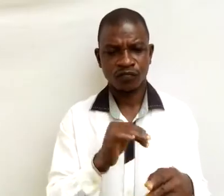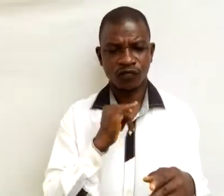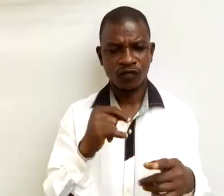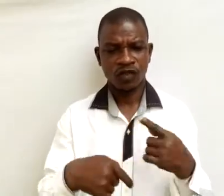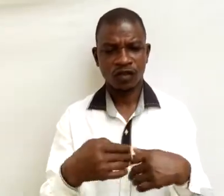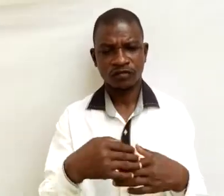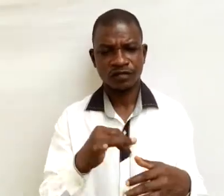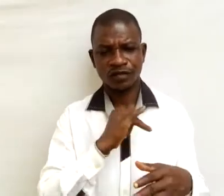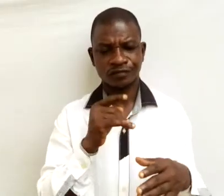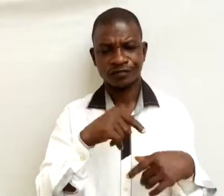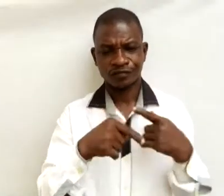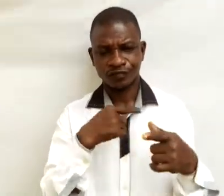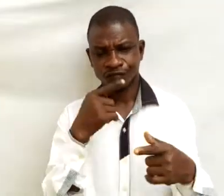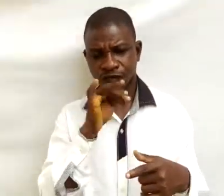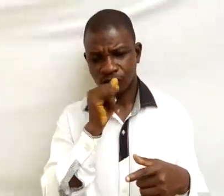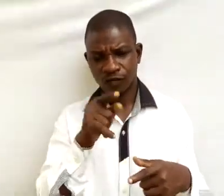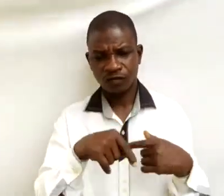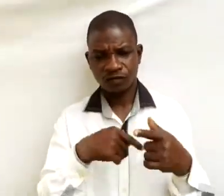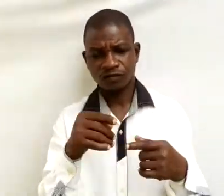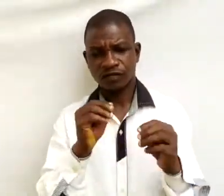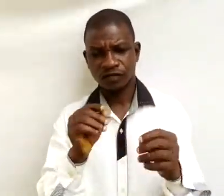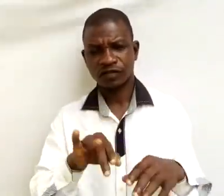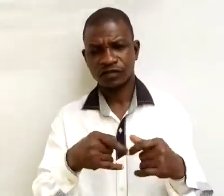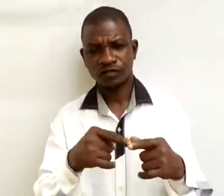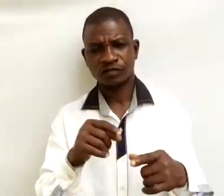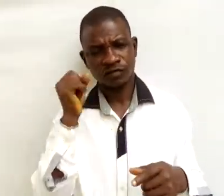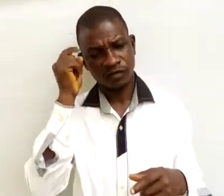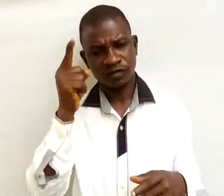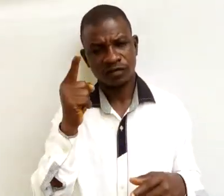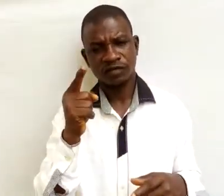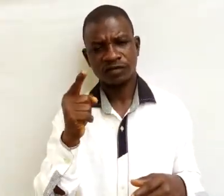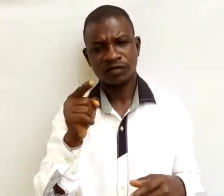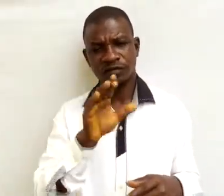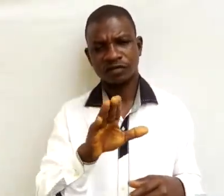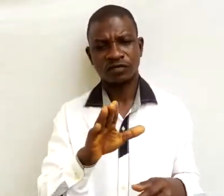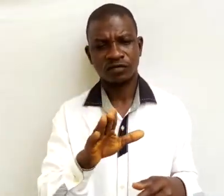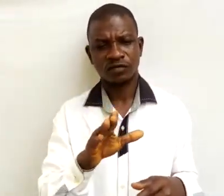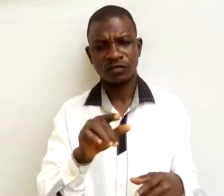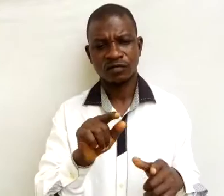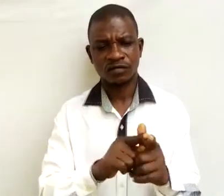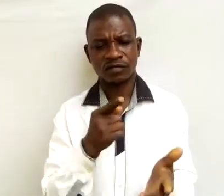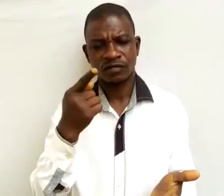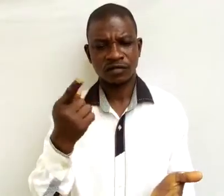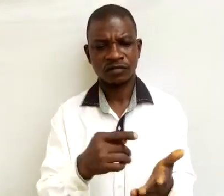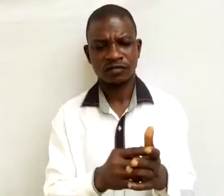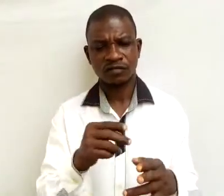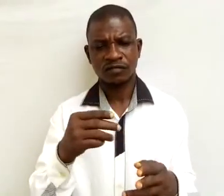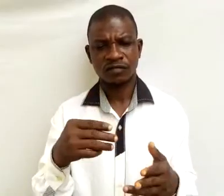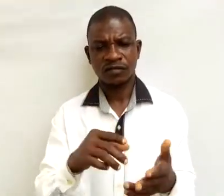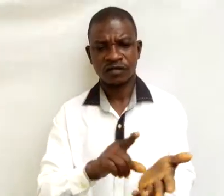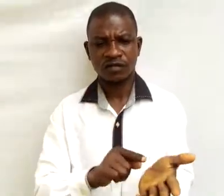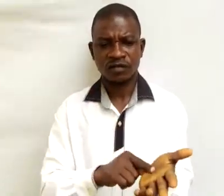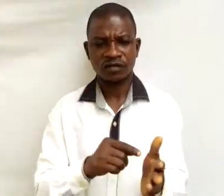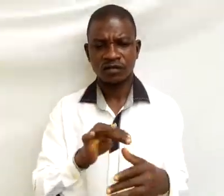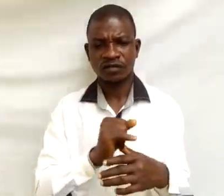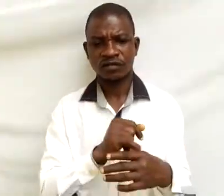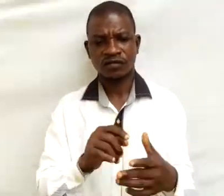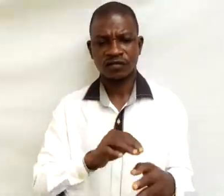to teach you how to understand your grammatical names and function. At